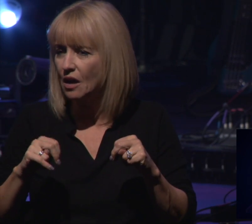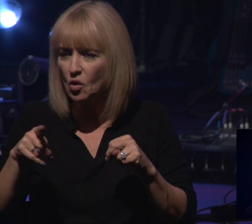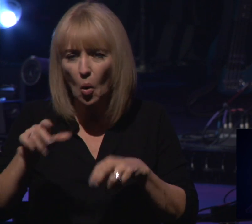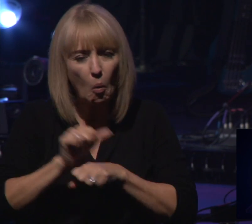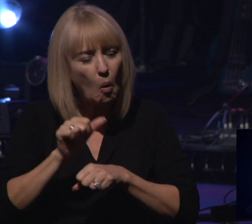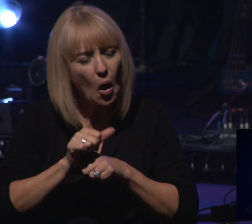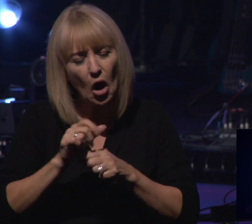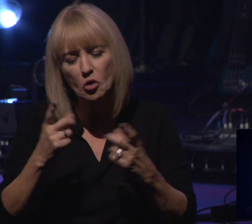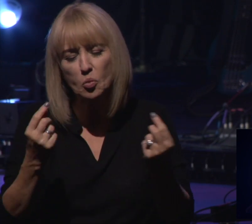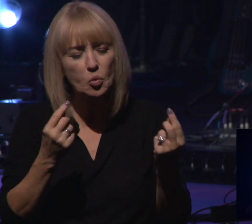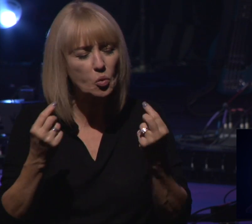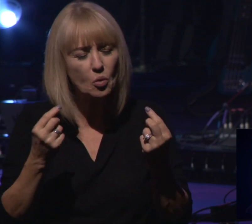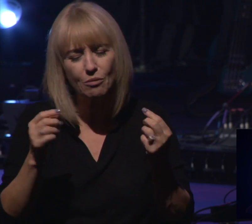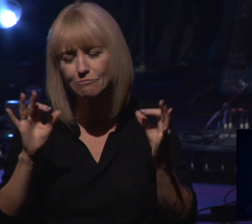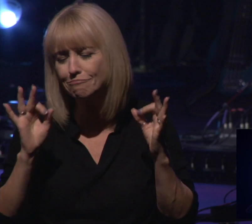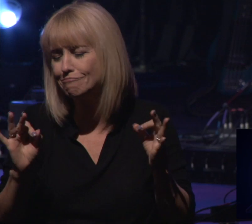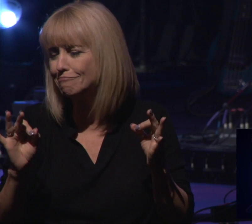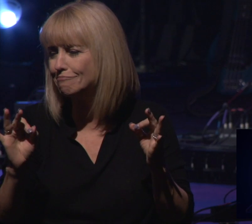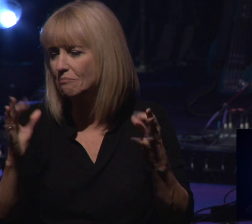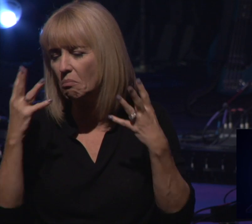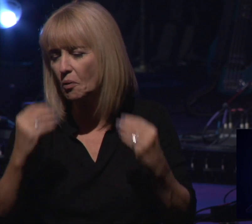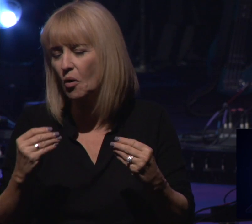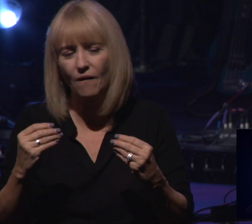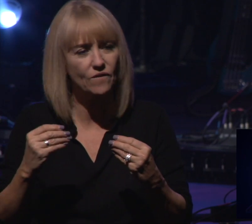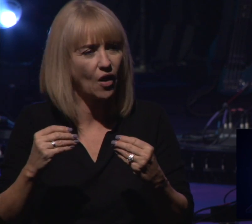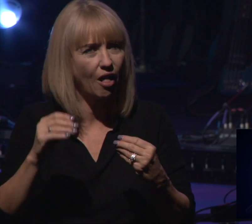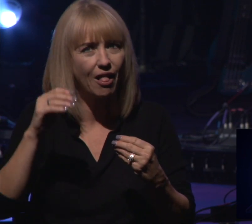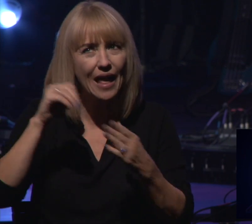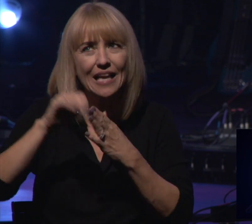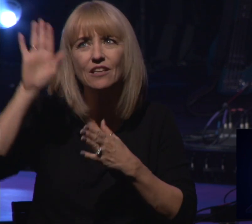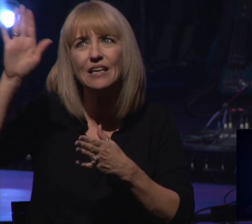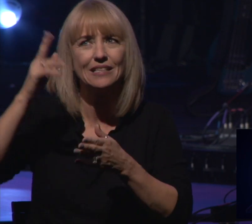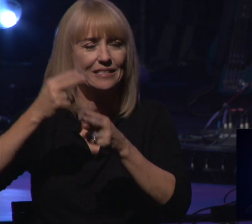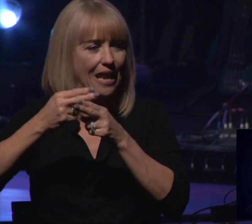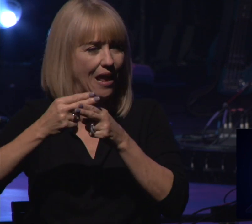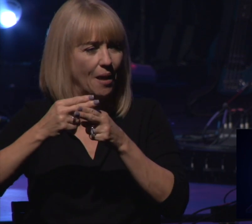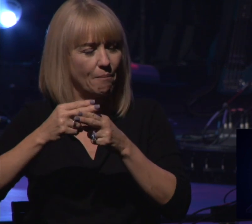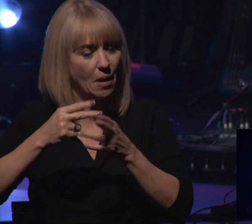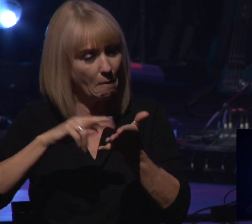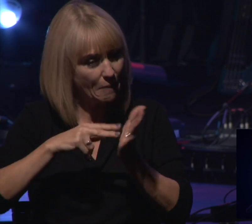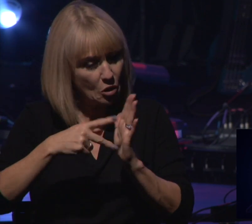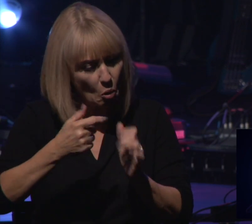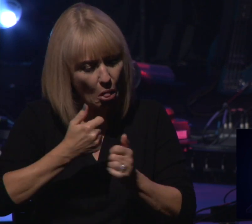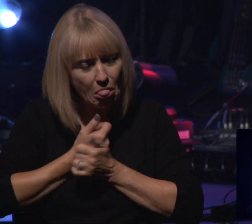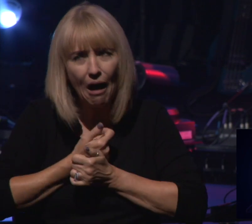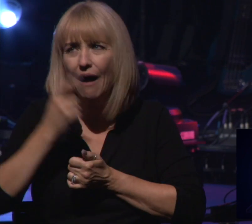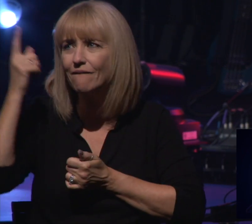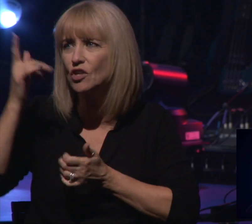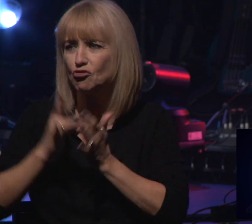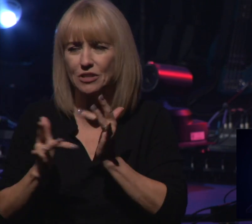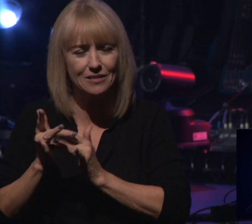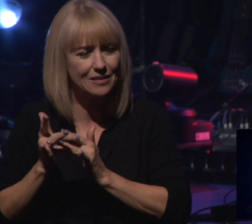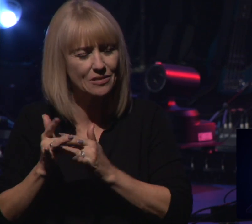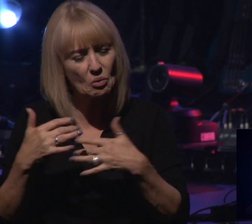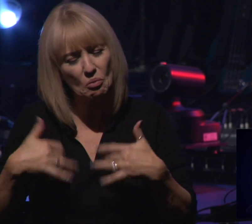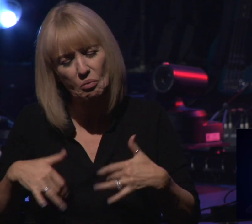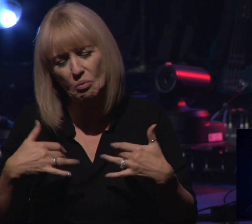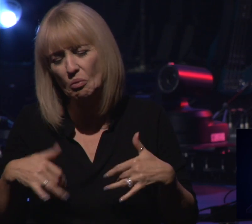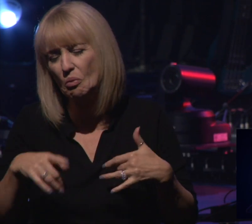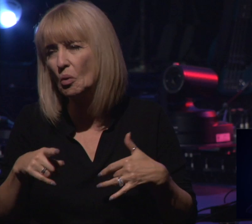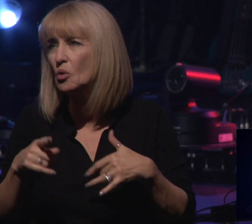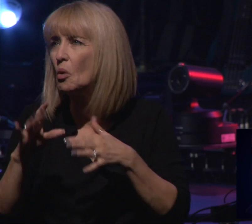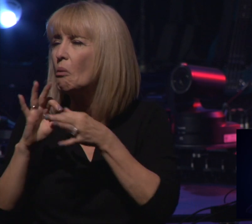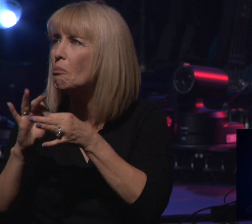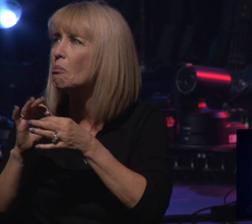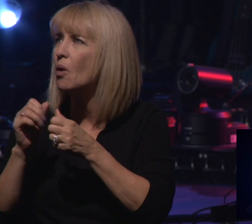and fun. The projects you accomplished yesterday, you did so much good in the name of Jesus. That's a demonstration of your love for Jesus because